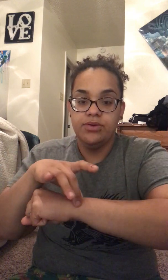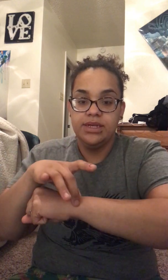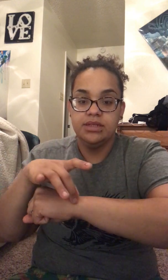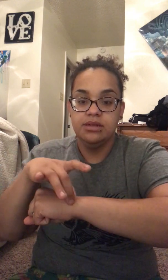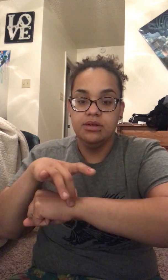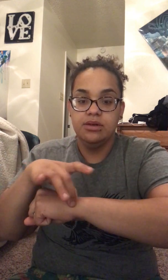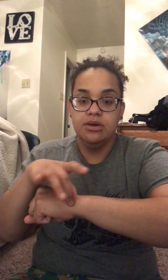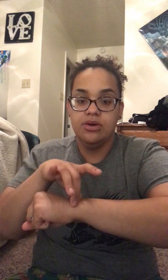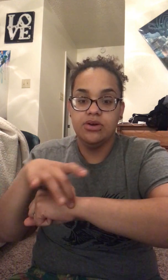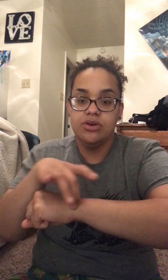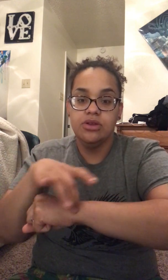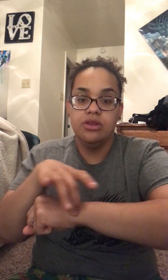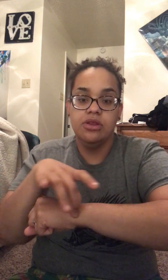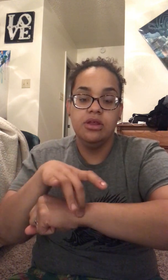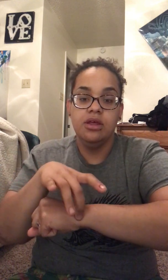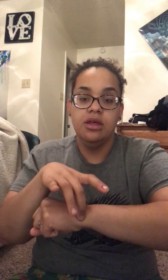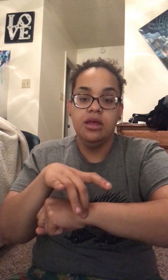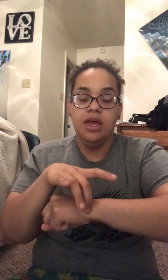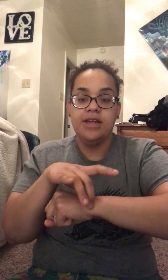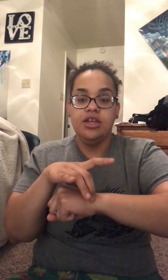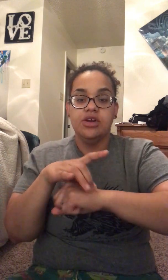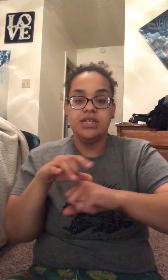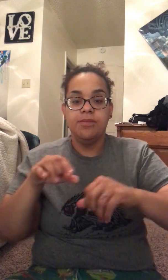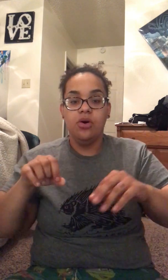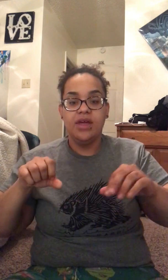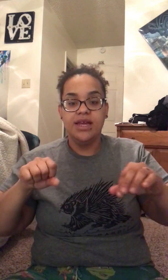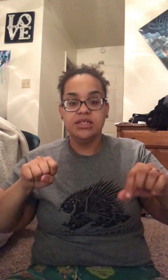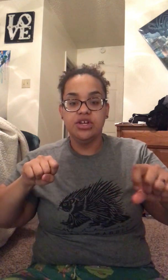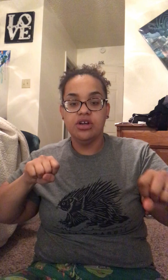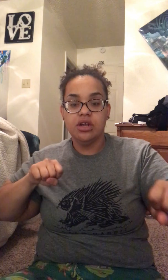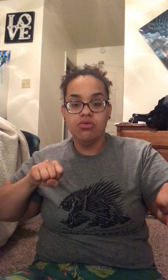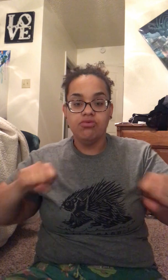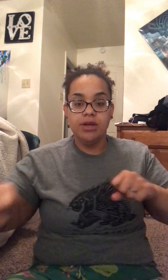wrist, earth, and then you're gonna take both hands and you're gonna rip.